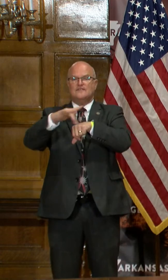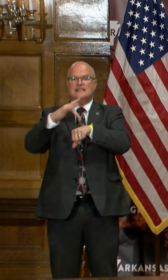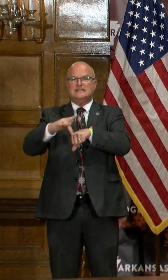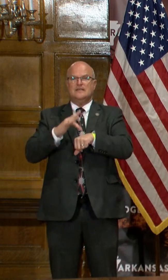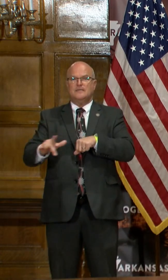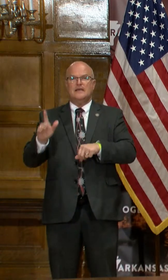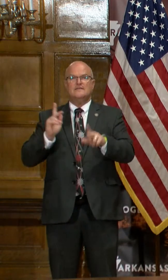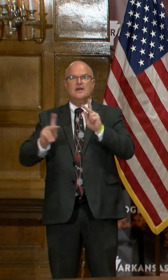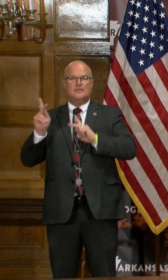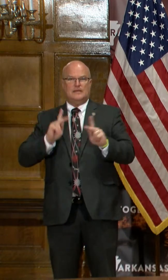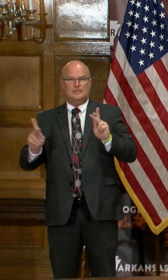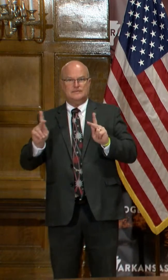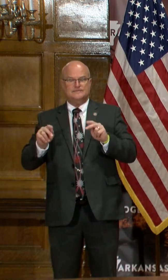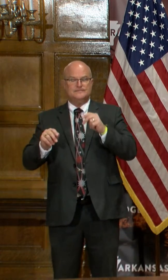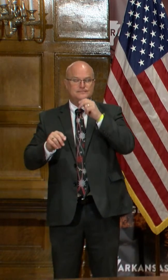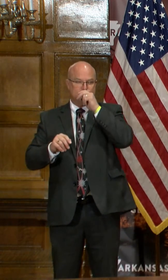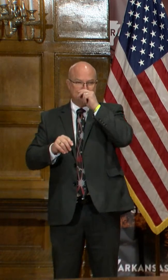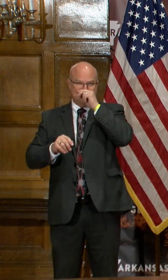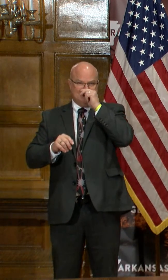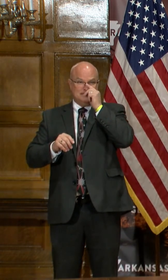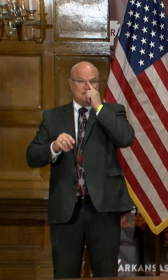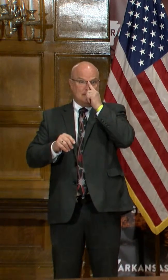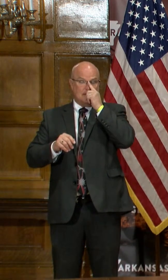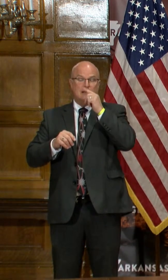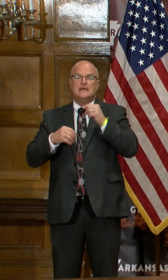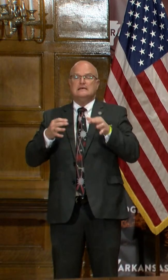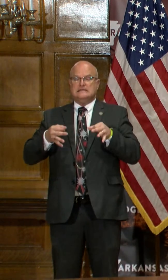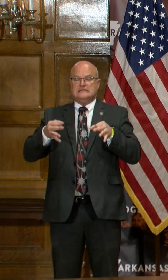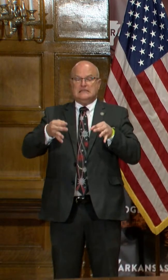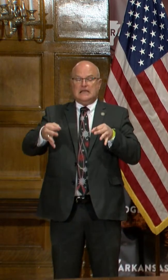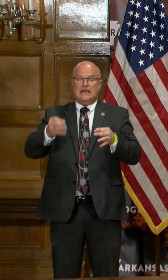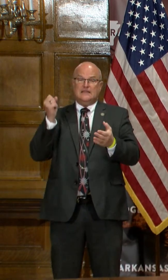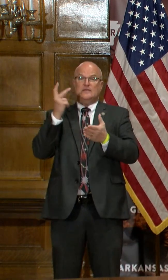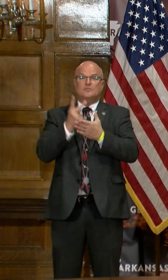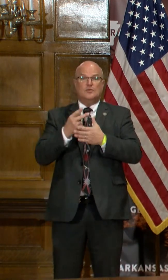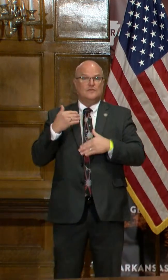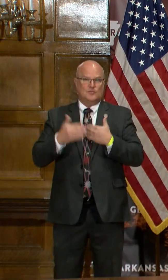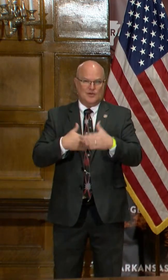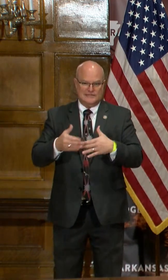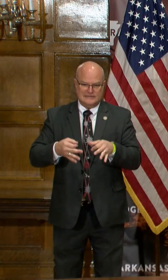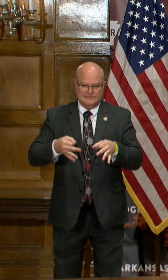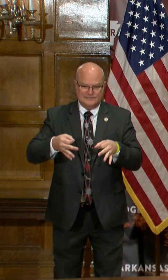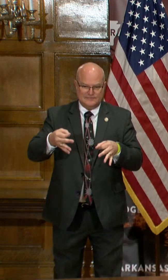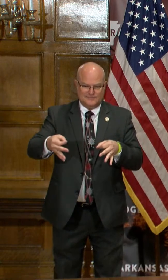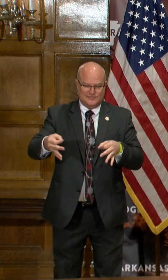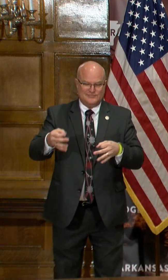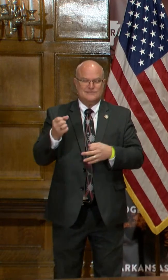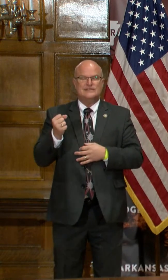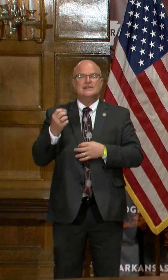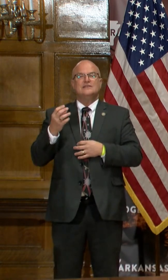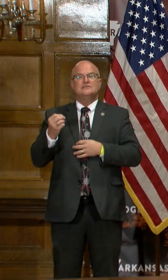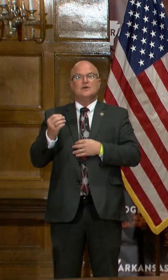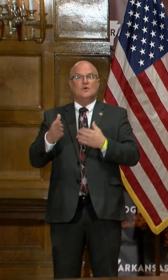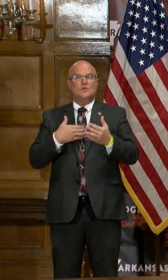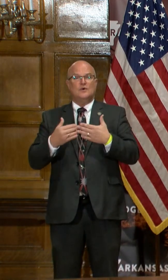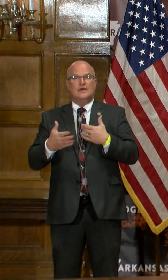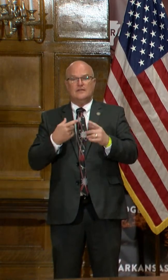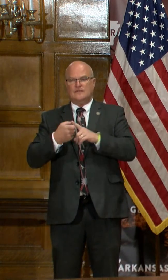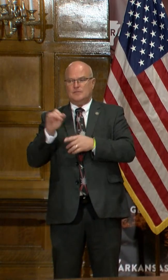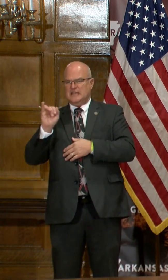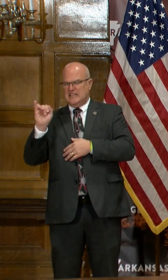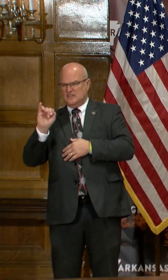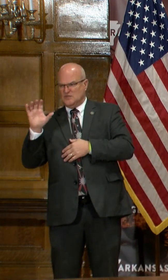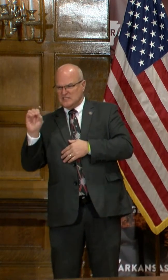space for everyone else. There had been a delay in the approval process, and so whether it's from an